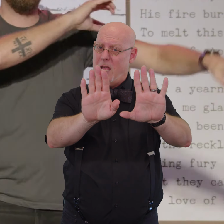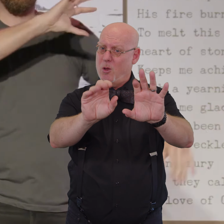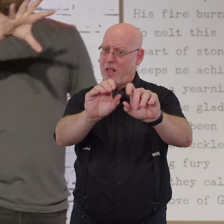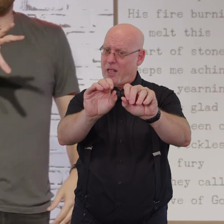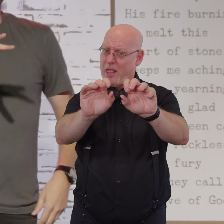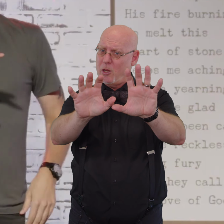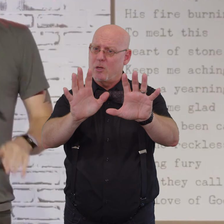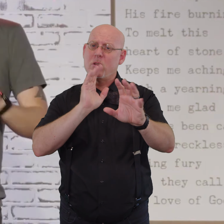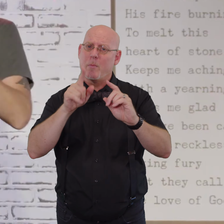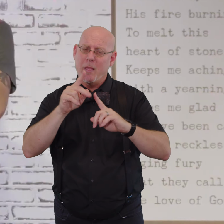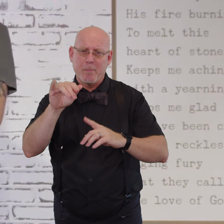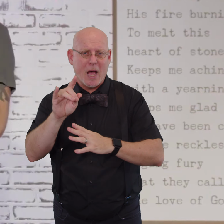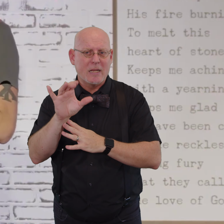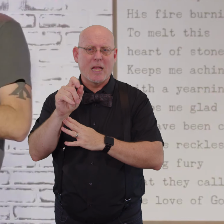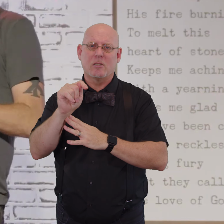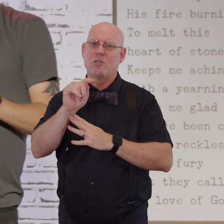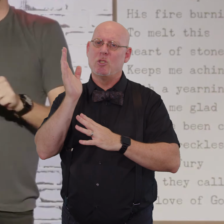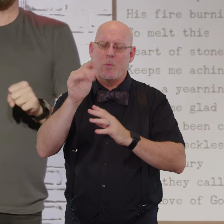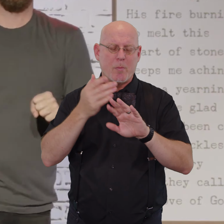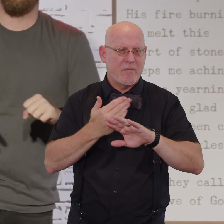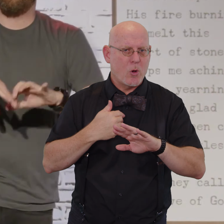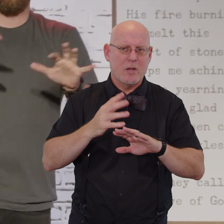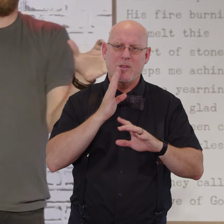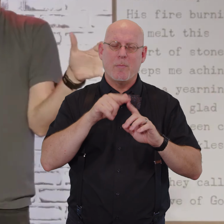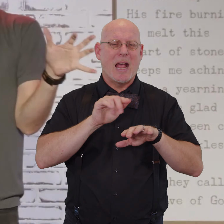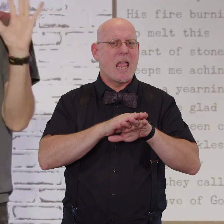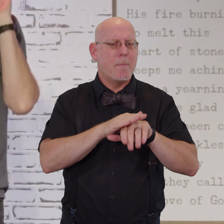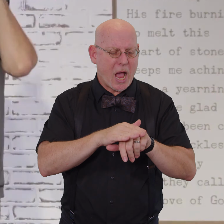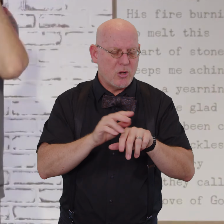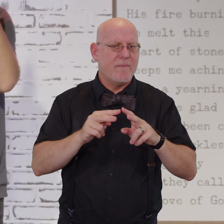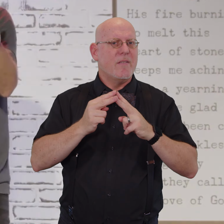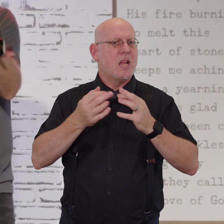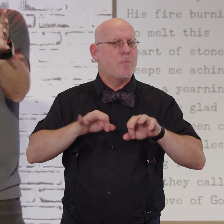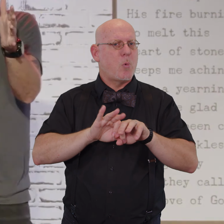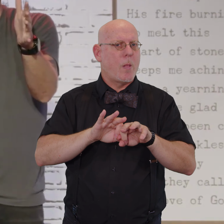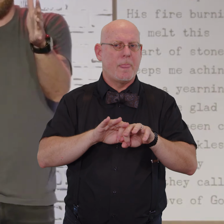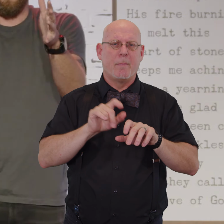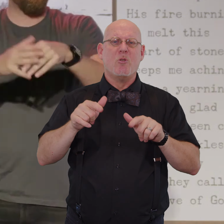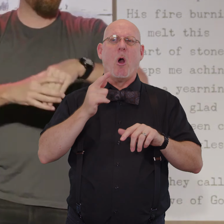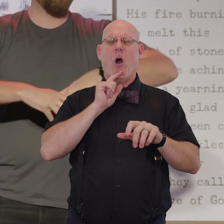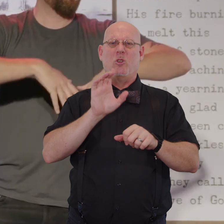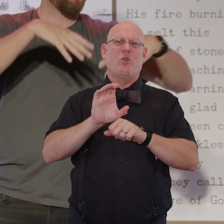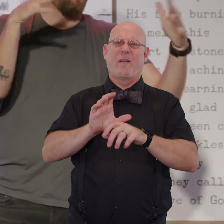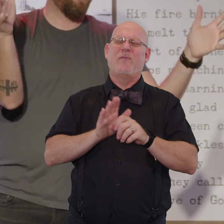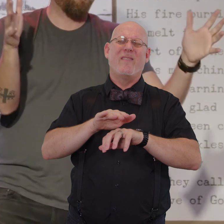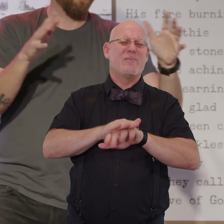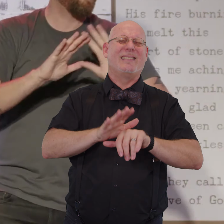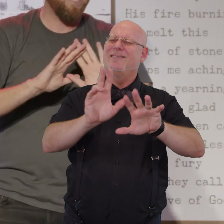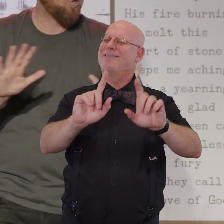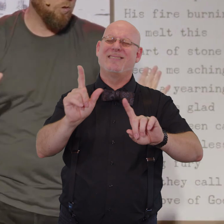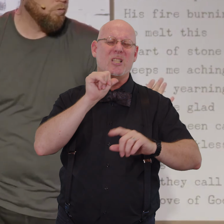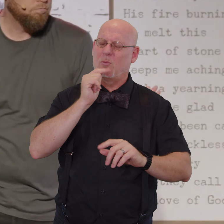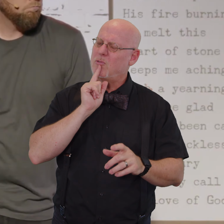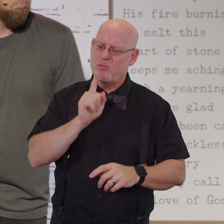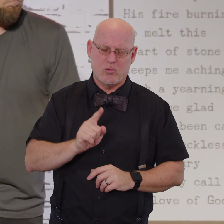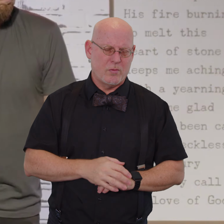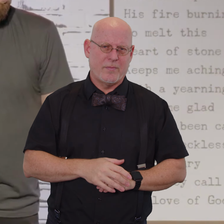I want to be very clear on this I've talked about on the podcast I've talked about in sermons before whenever we talk about hypocrisy it's very very important because people be like the church is full of hypocrites that's